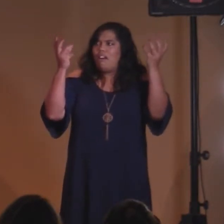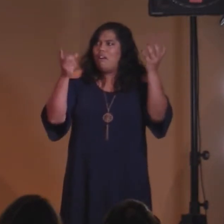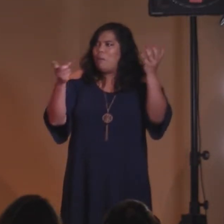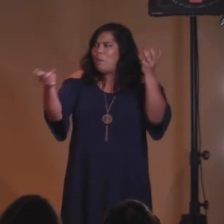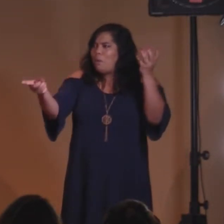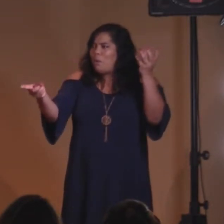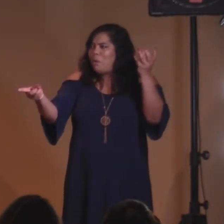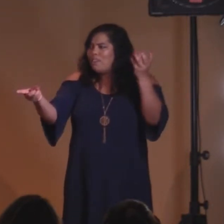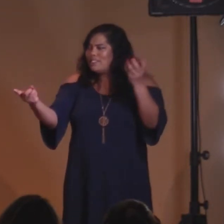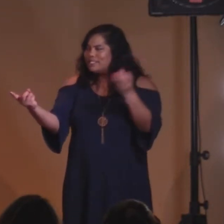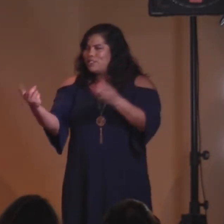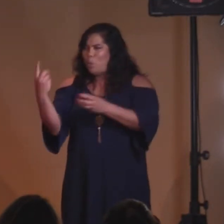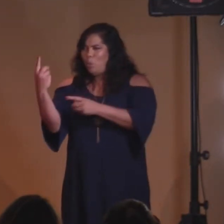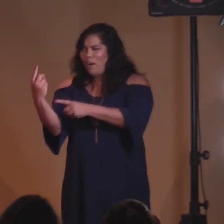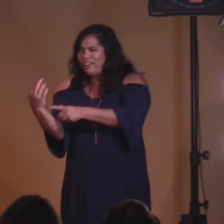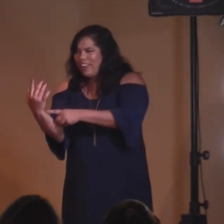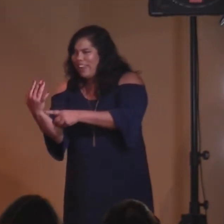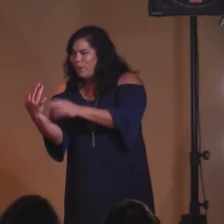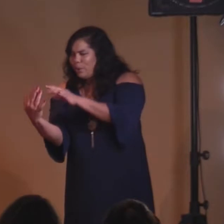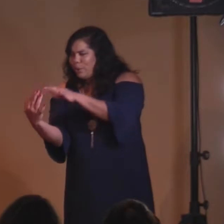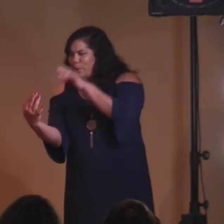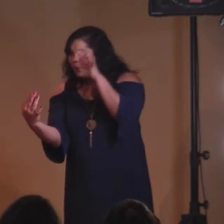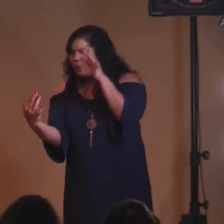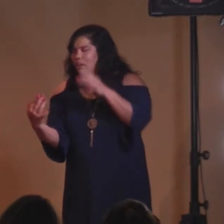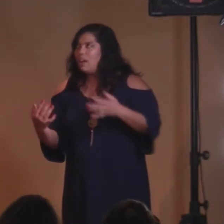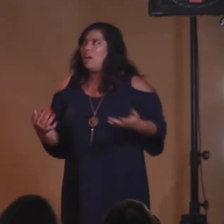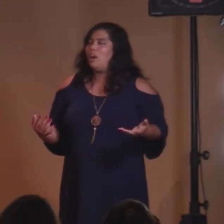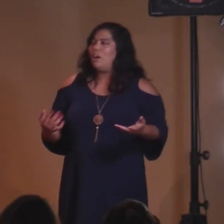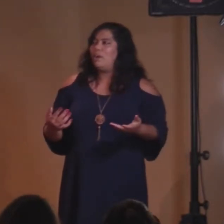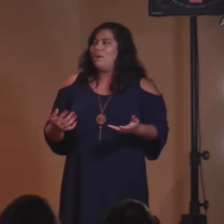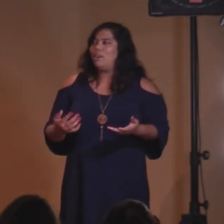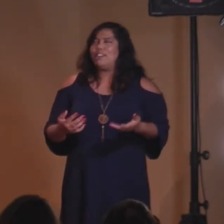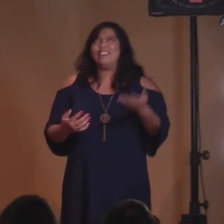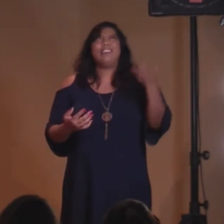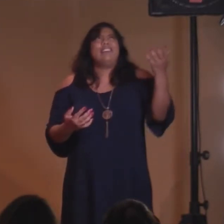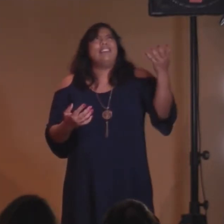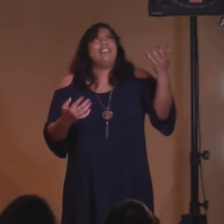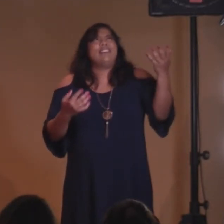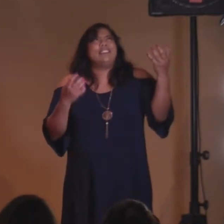candle burning. Like, ugh.